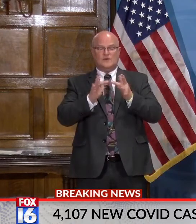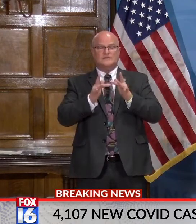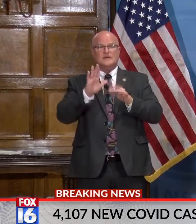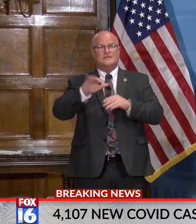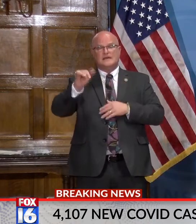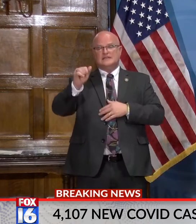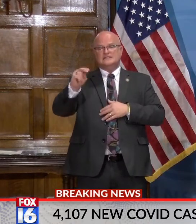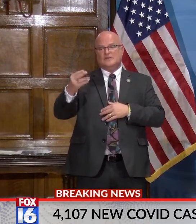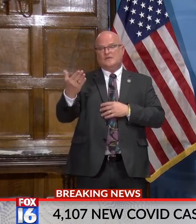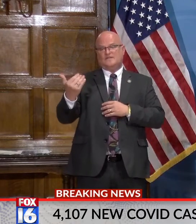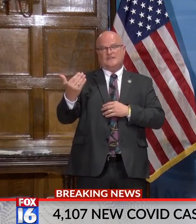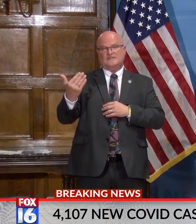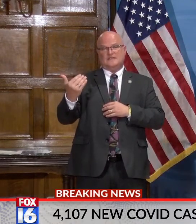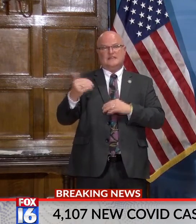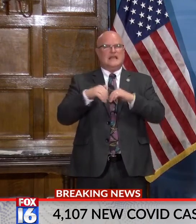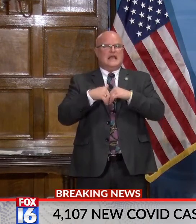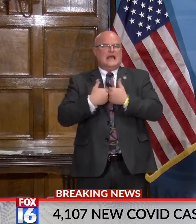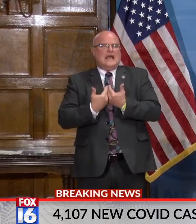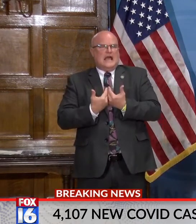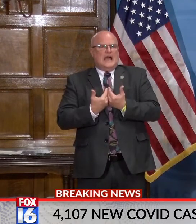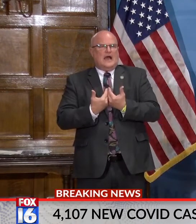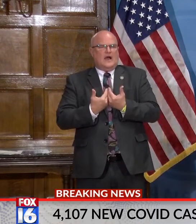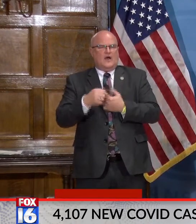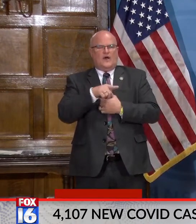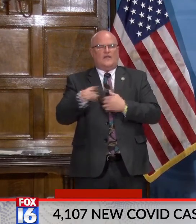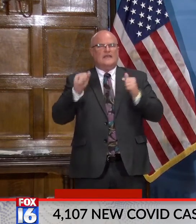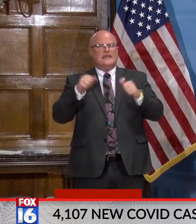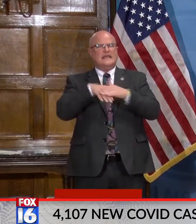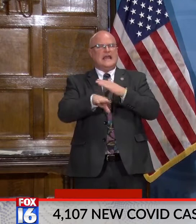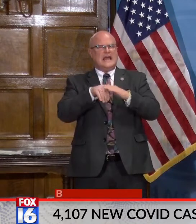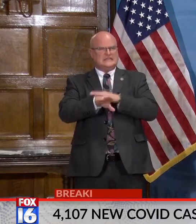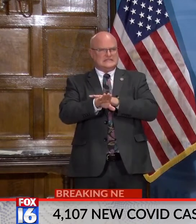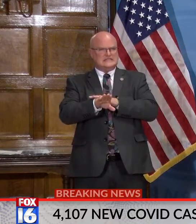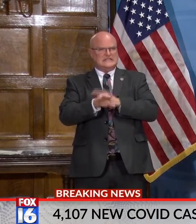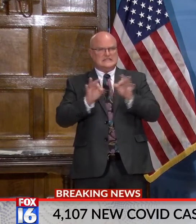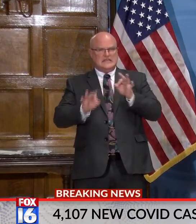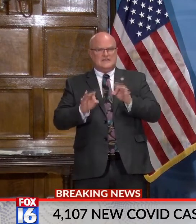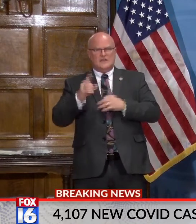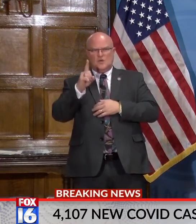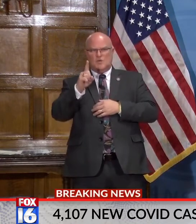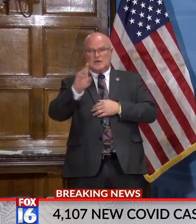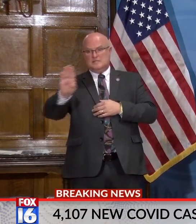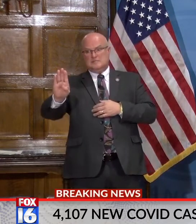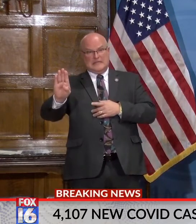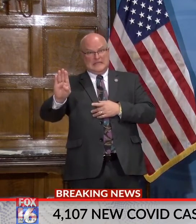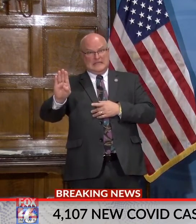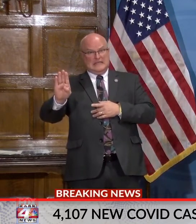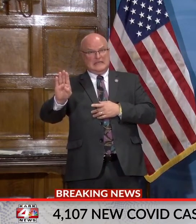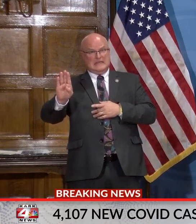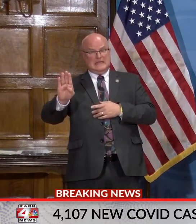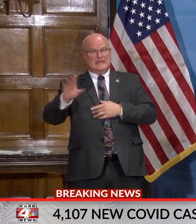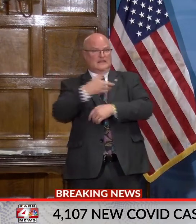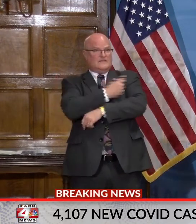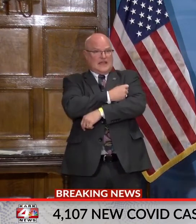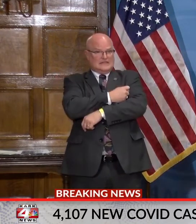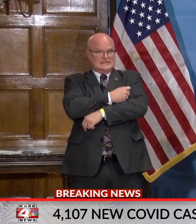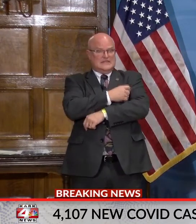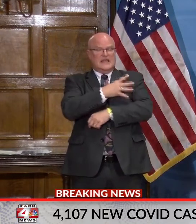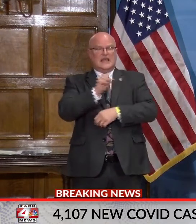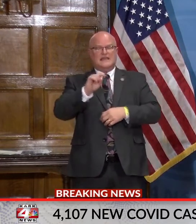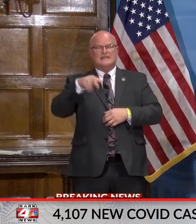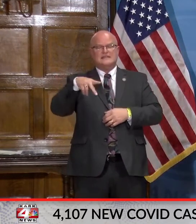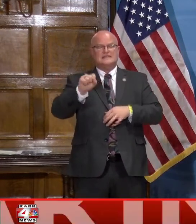January 15th as to how they can access, if you're in 1B category, the vaccines and the steps that